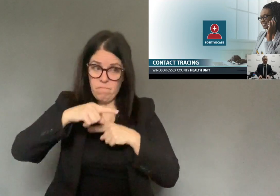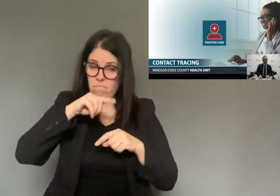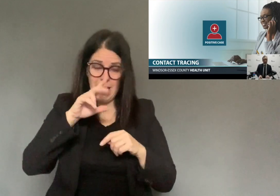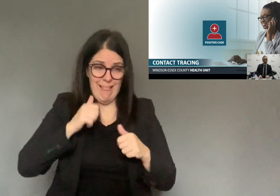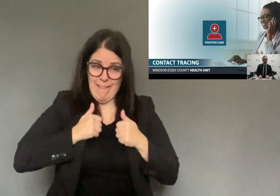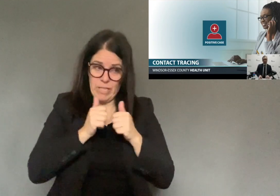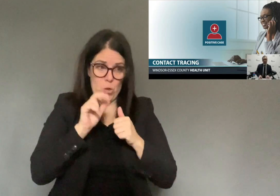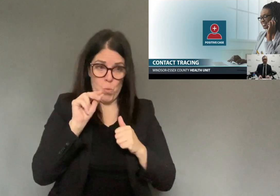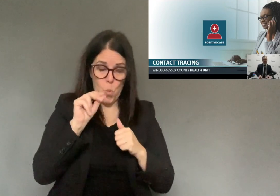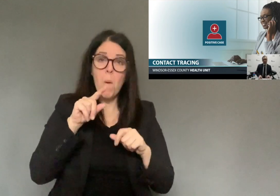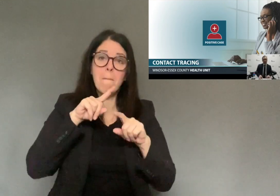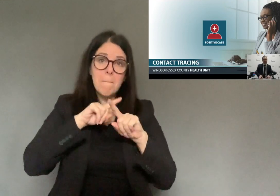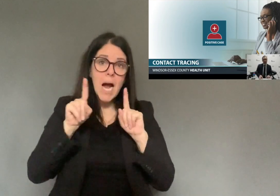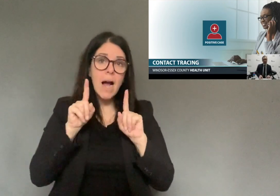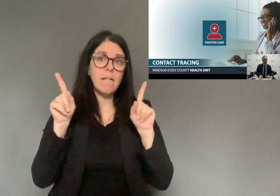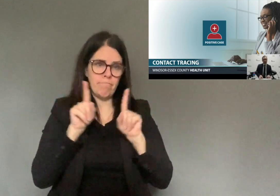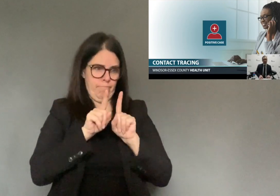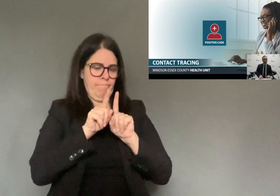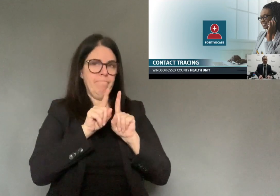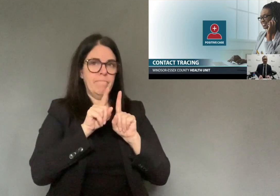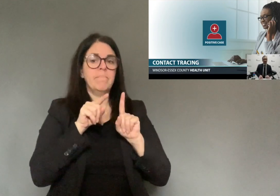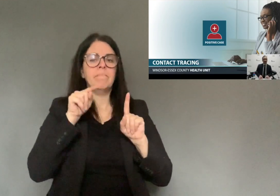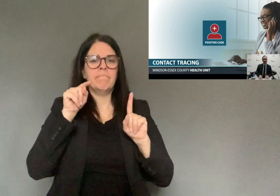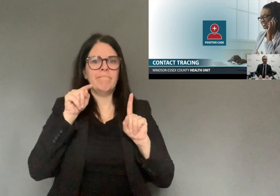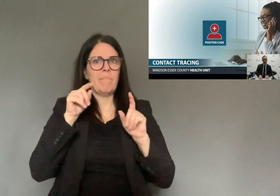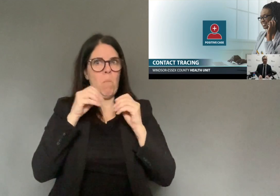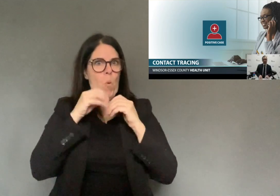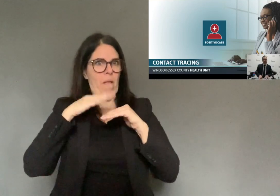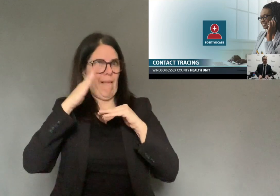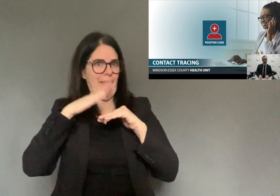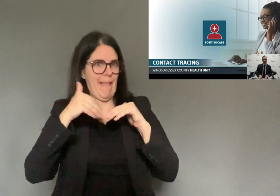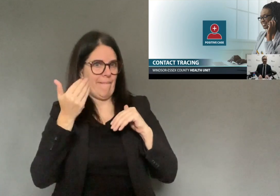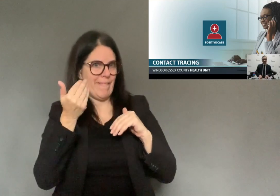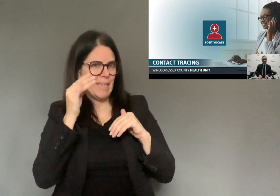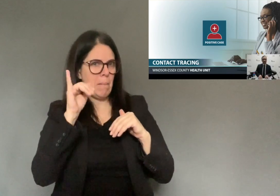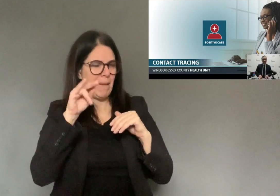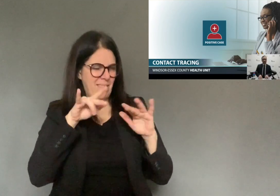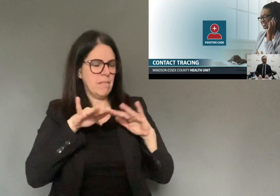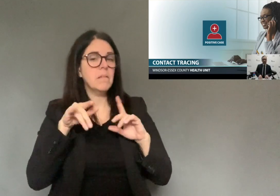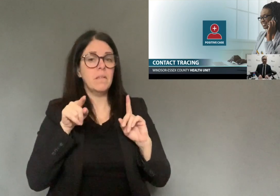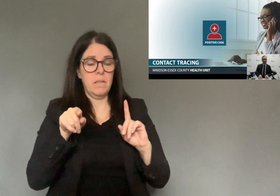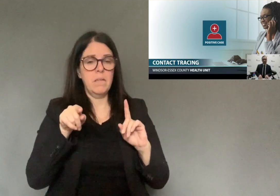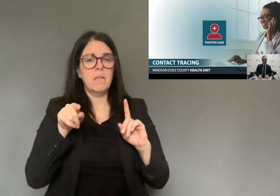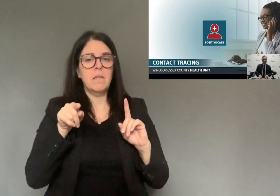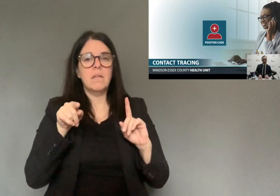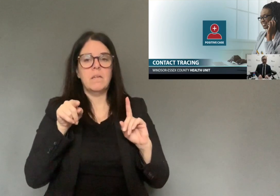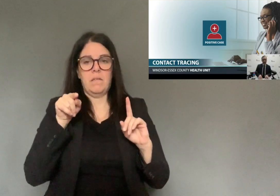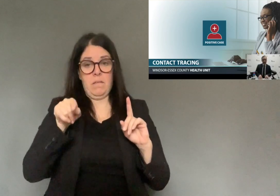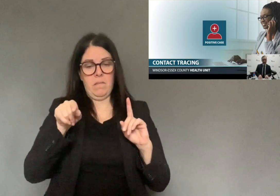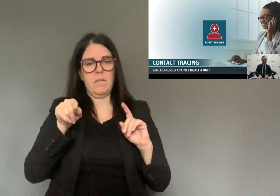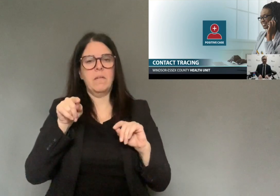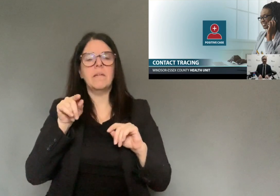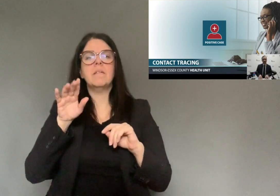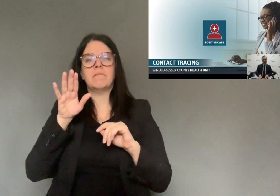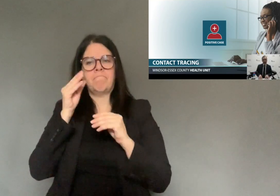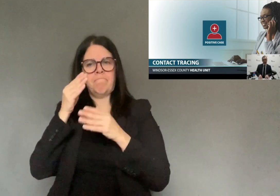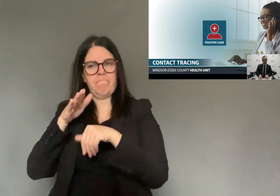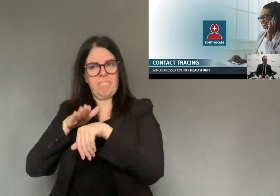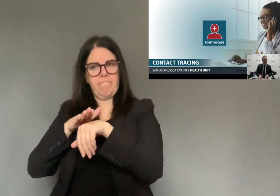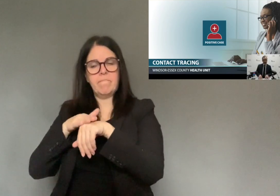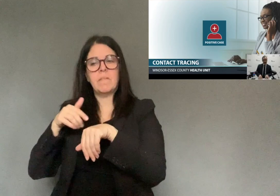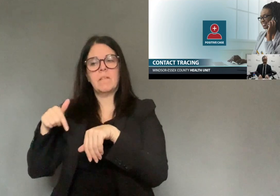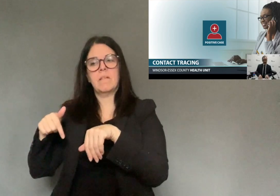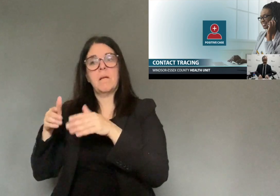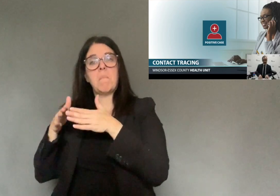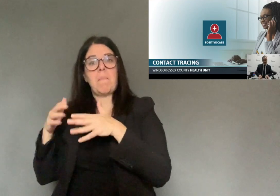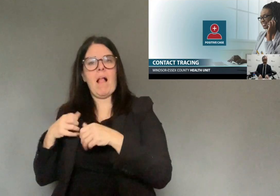Anyone that is a close contact and symptomatic will be referred for testing, and public health staff will provide regular check-in. For